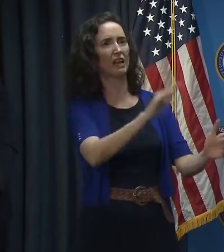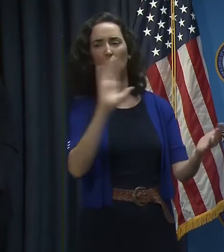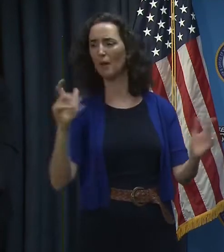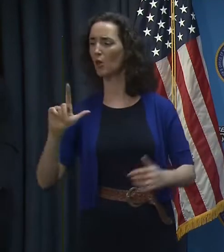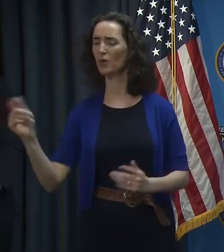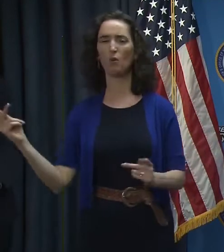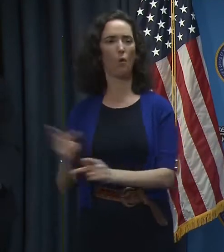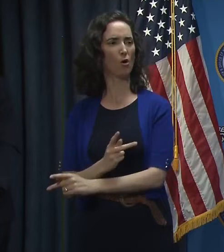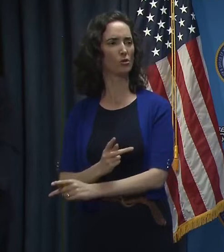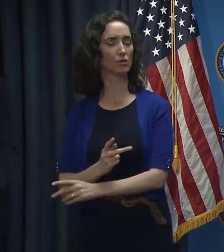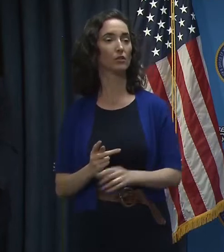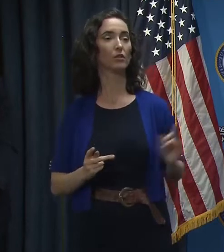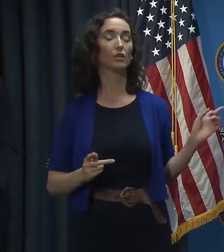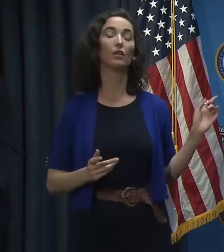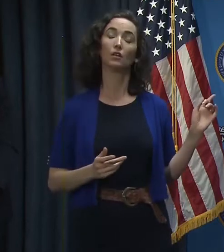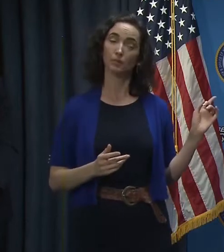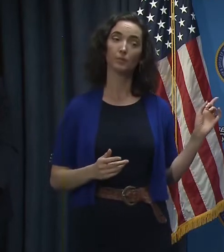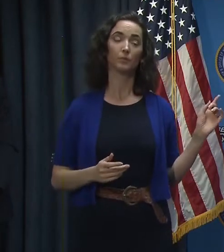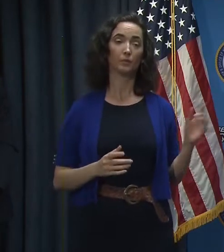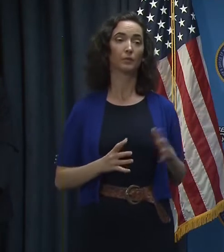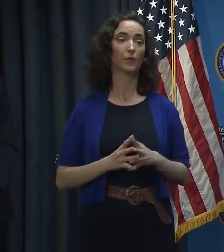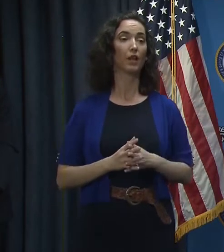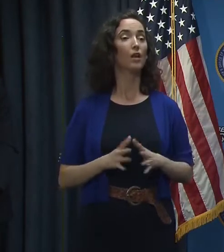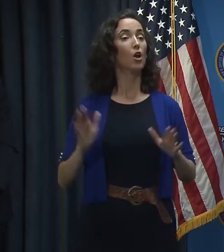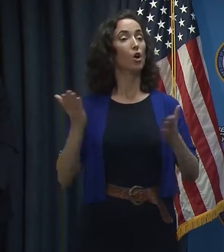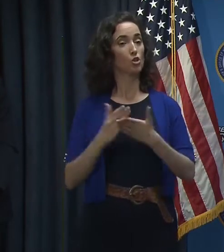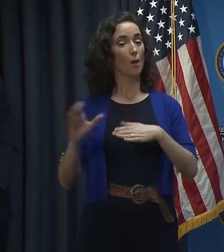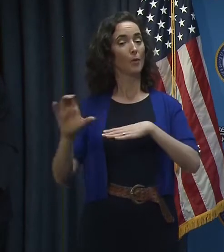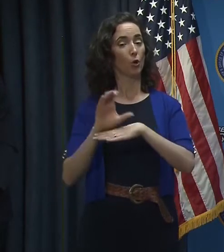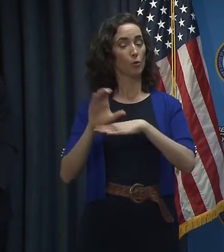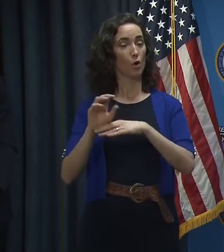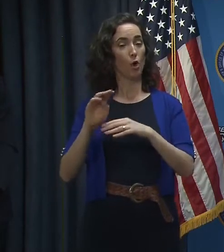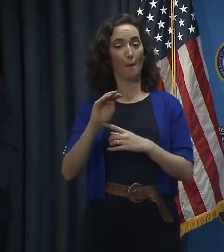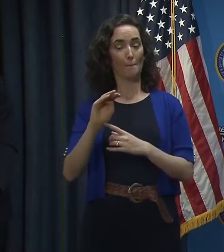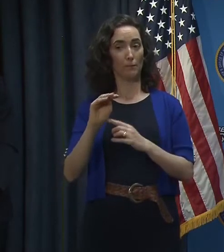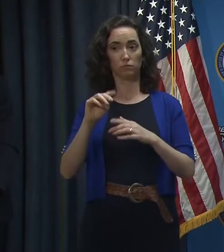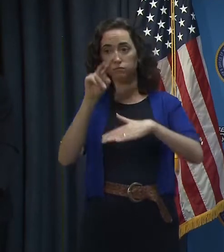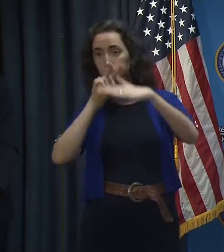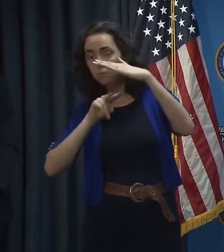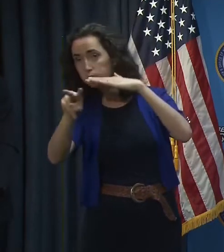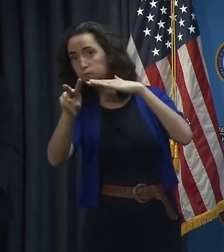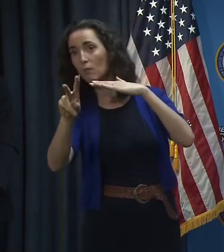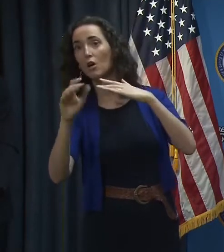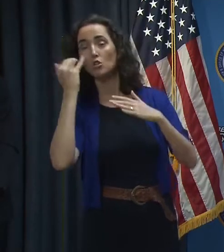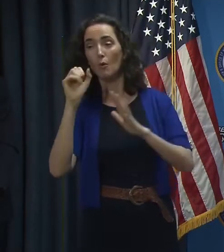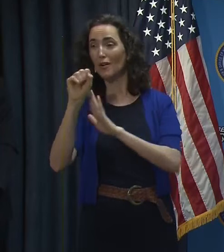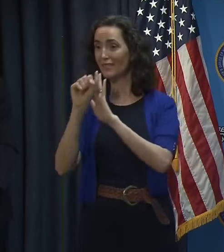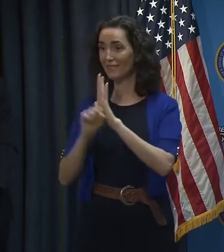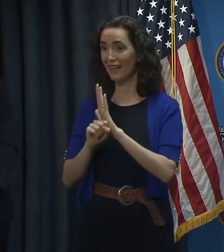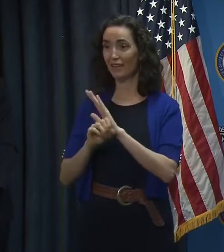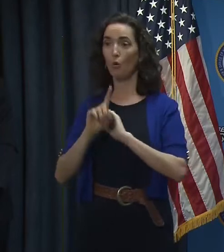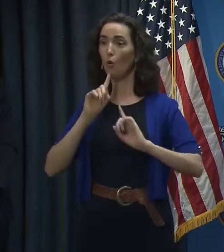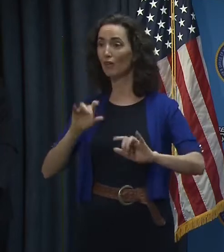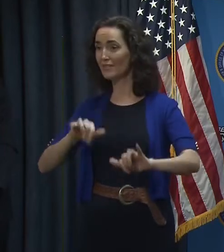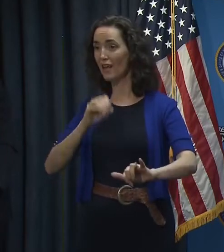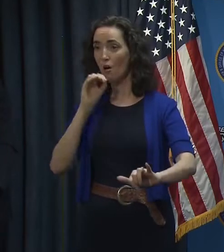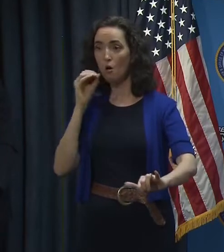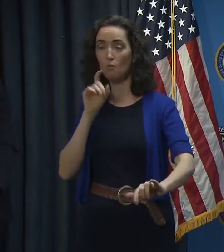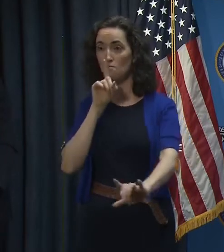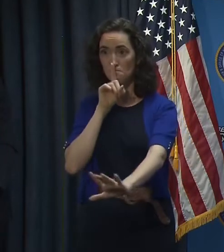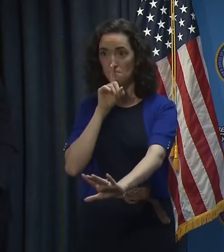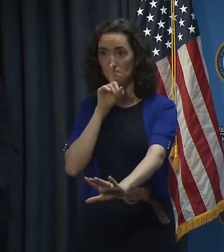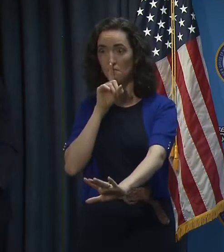I would tell you that there is certainly modeling that would predict what would happen in a state without a stay-at-home order. And then we